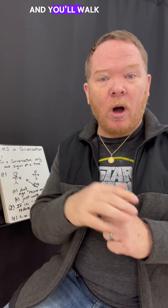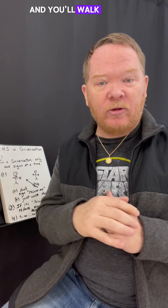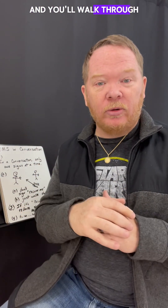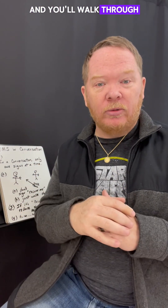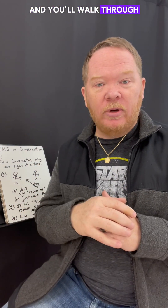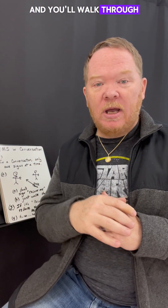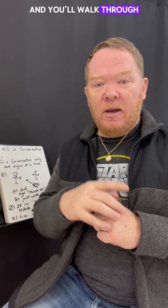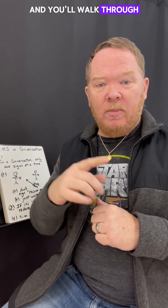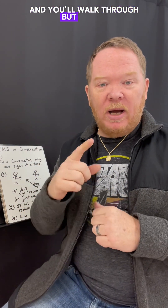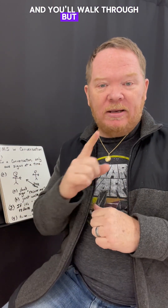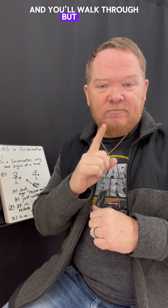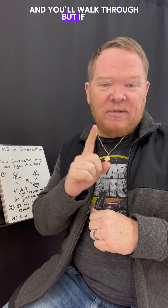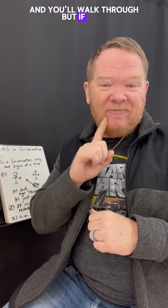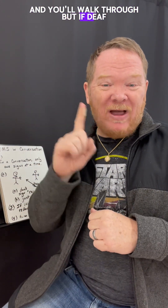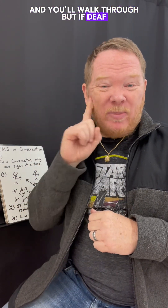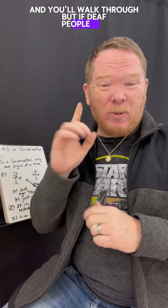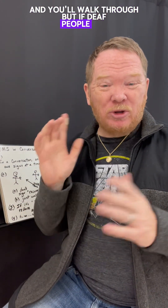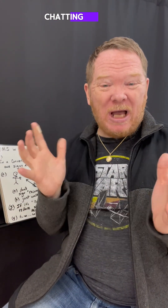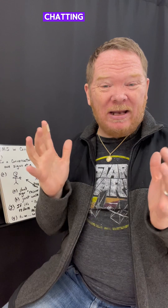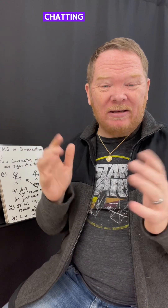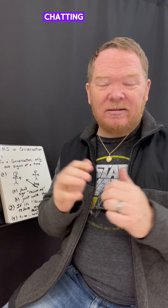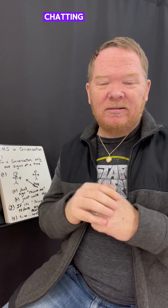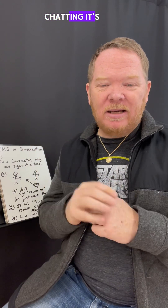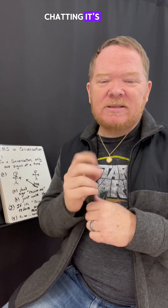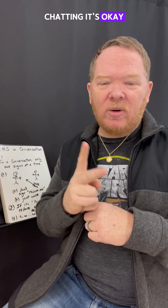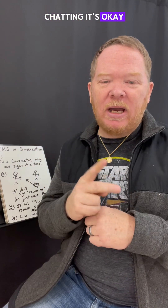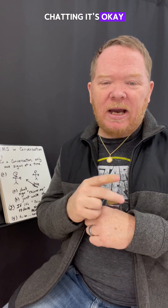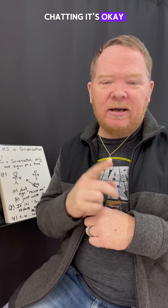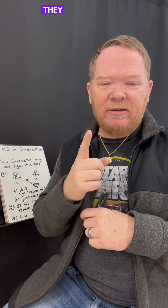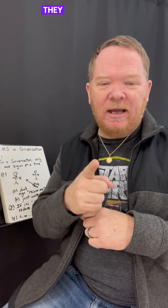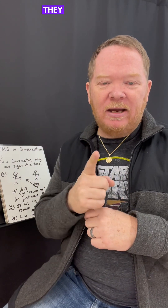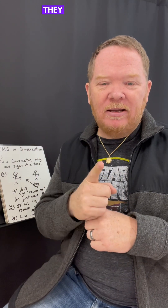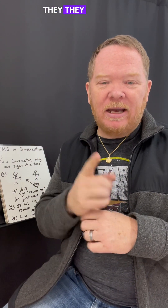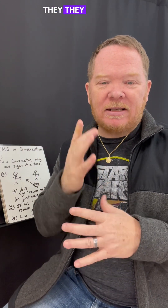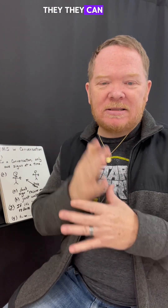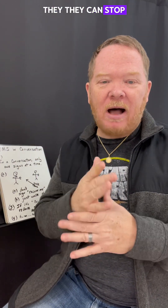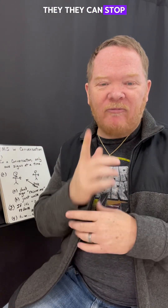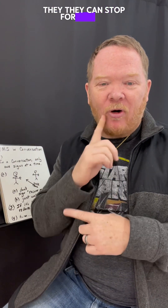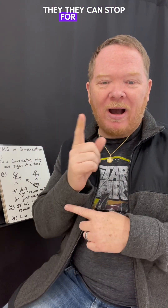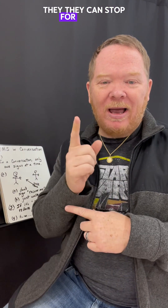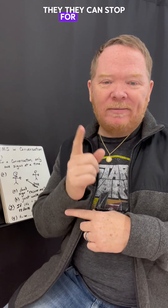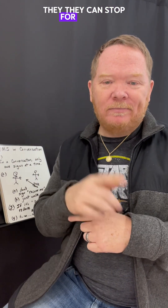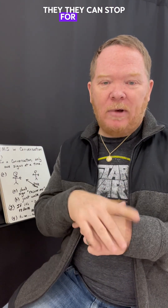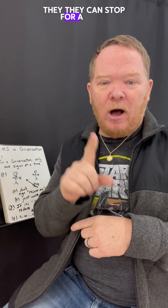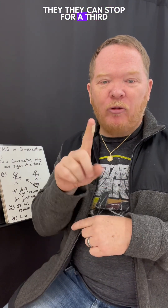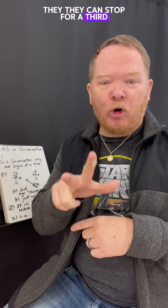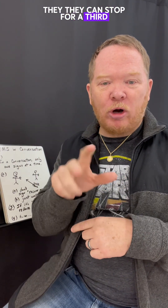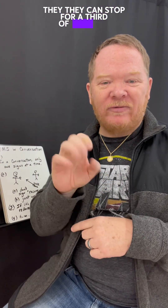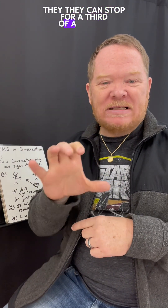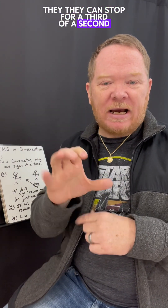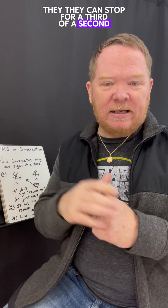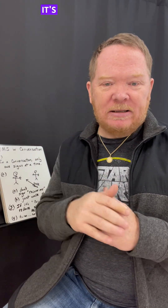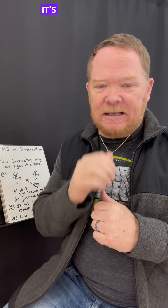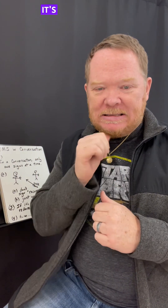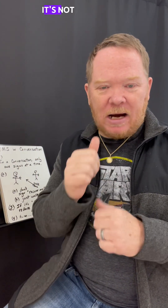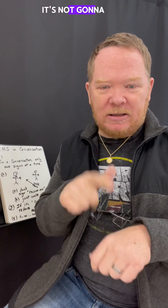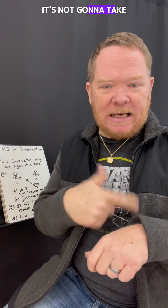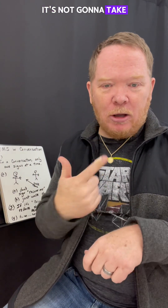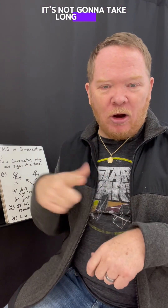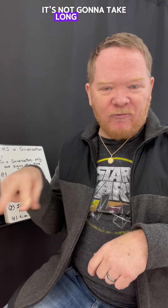through. But if deaf people are chatting, it's okay. They can stop for a third of a second. It's not gonna take long for you to